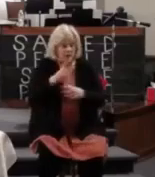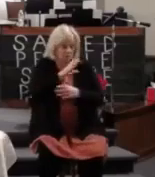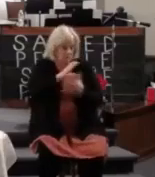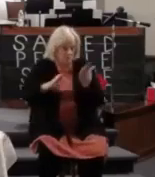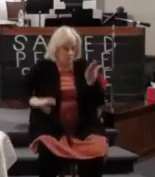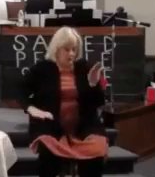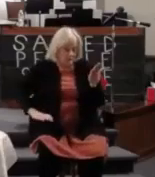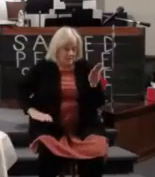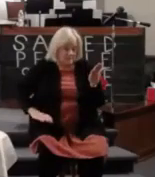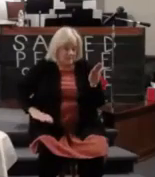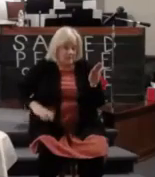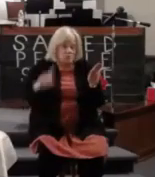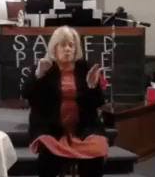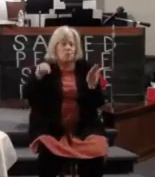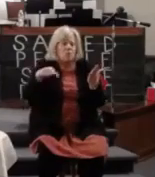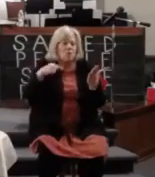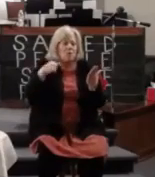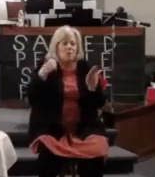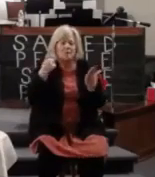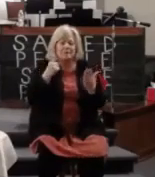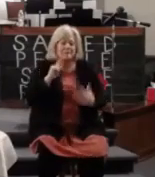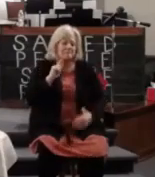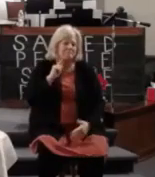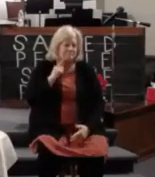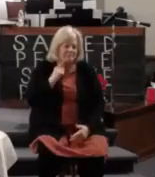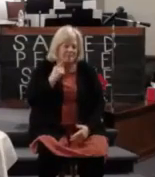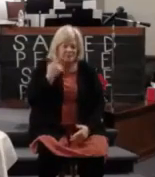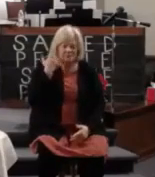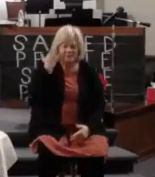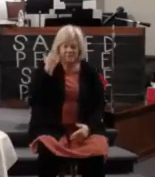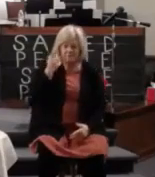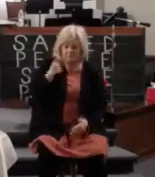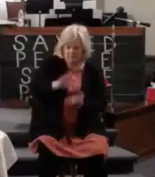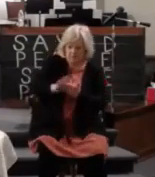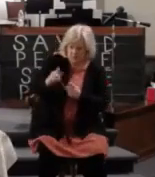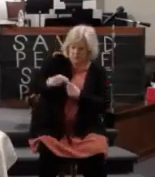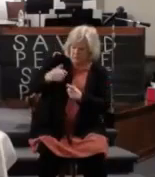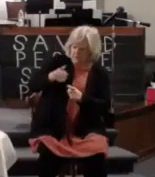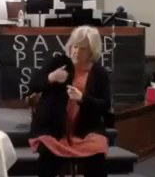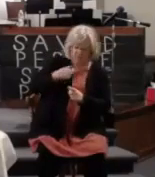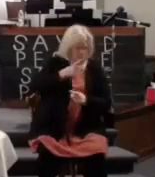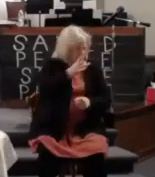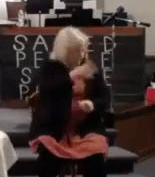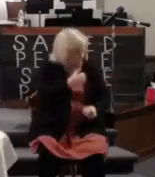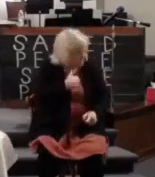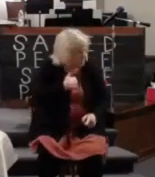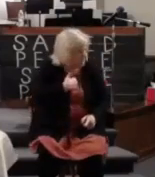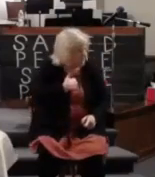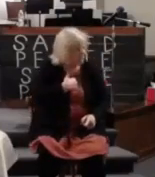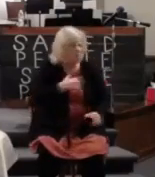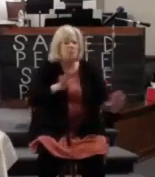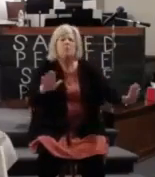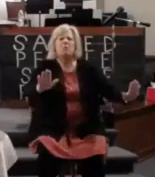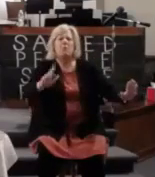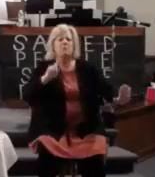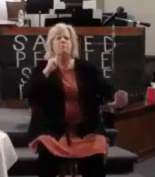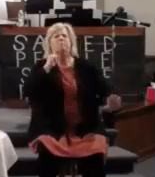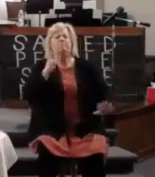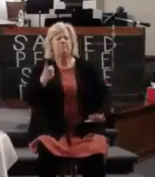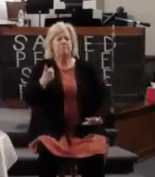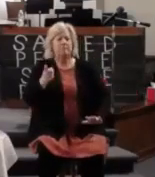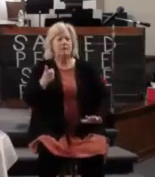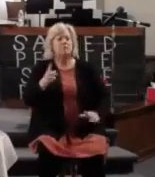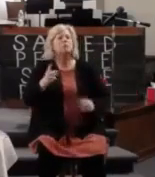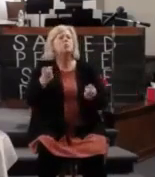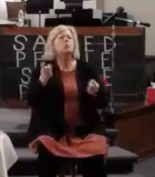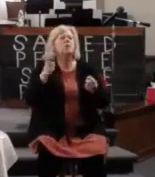will always be embittered toward those who don't do things our way. We should not be quick to get angry at